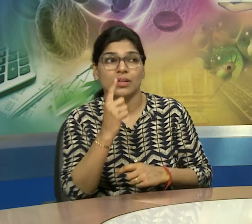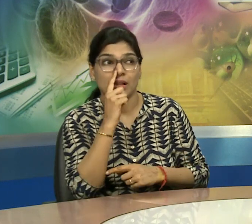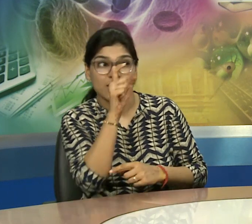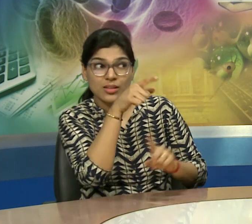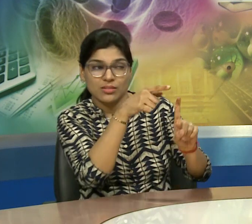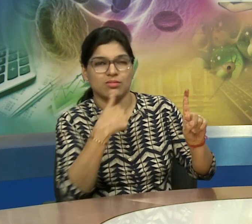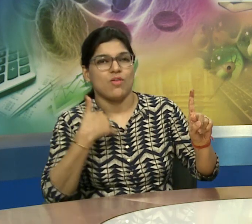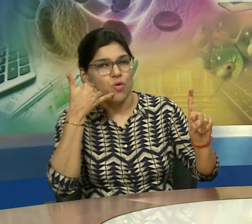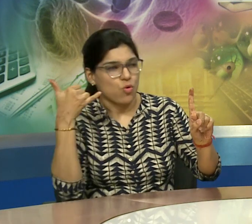wants to call her,